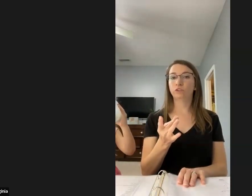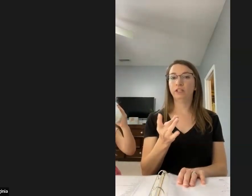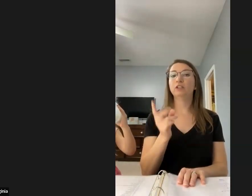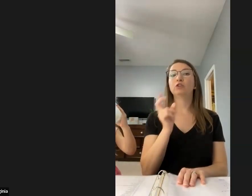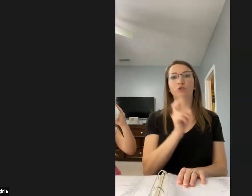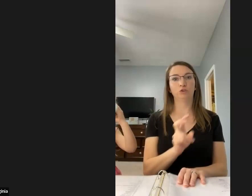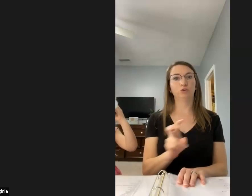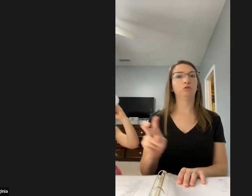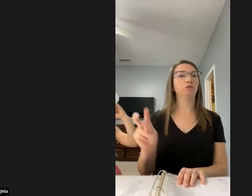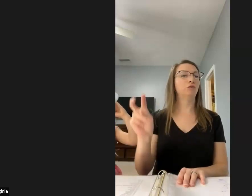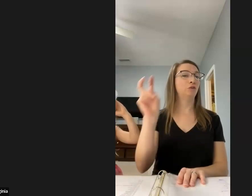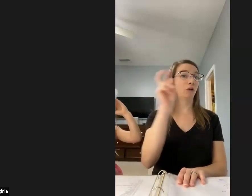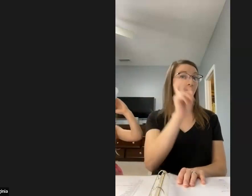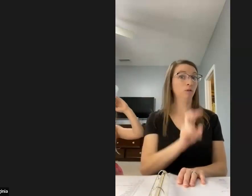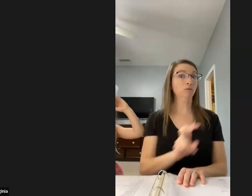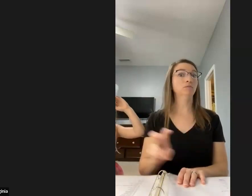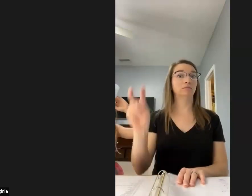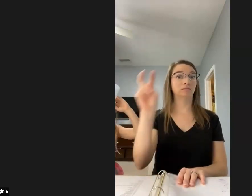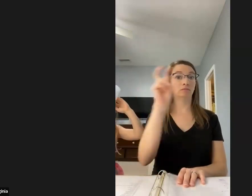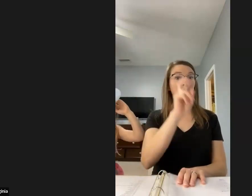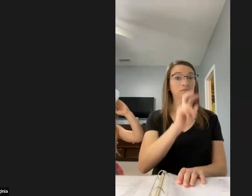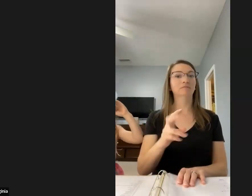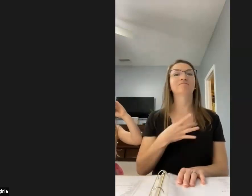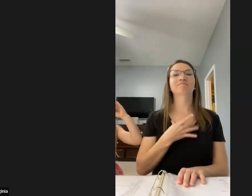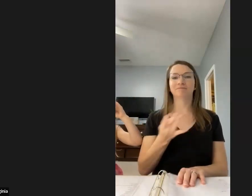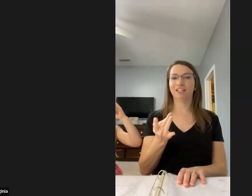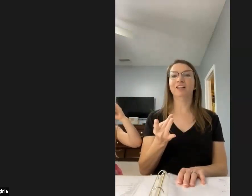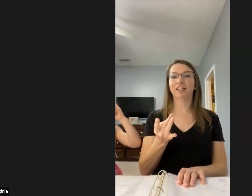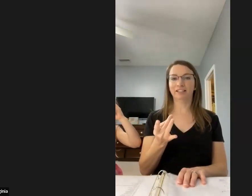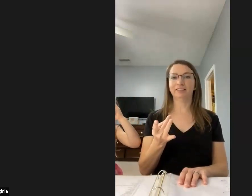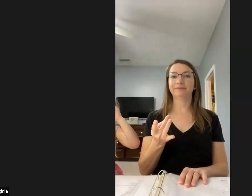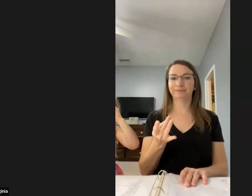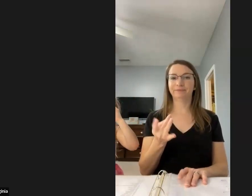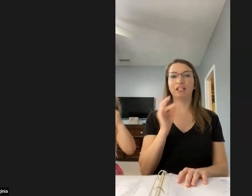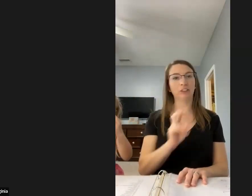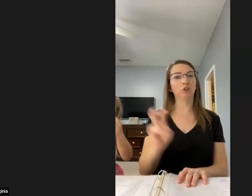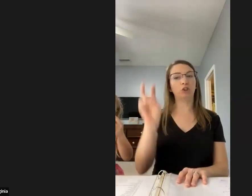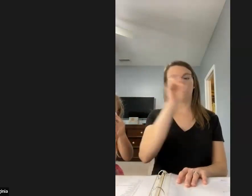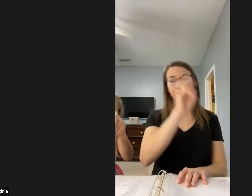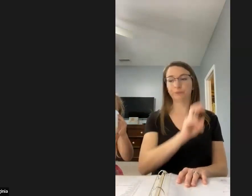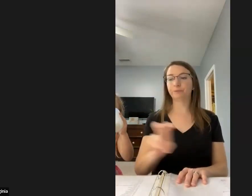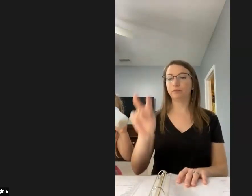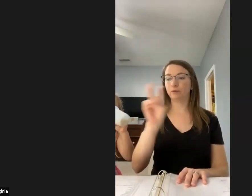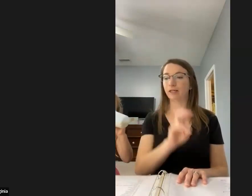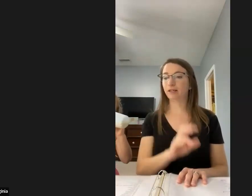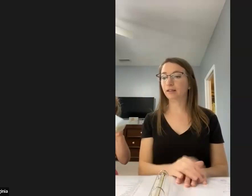okay. Travel. I like. I like to travel. Okay.